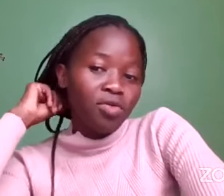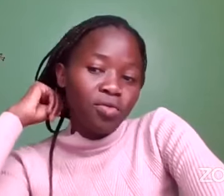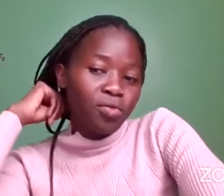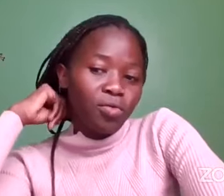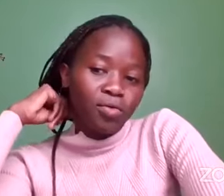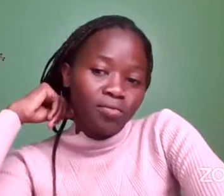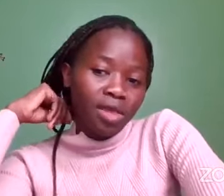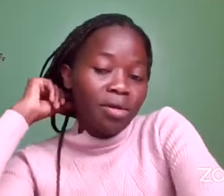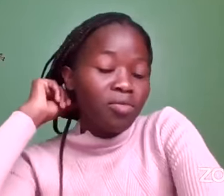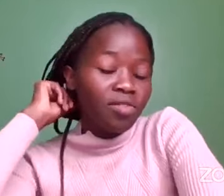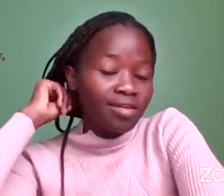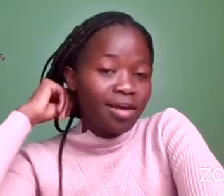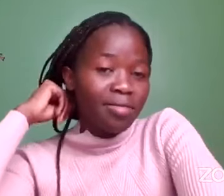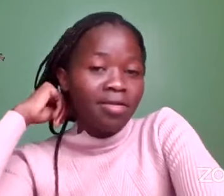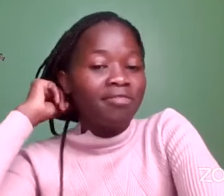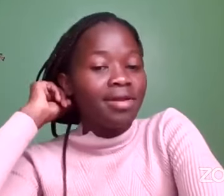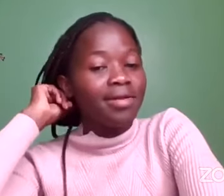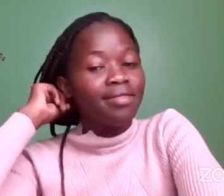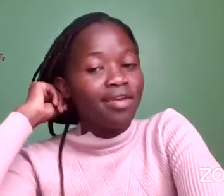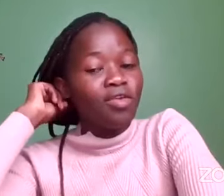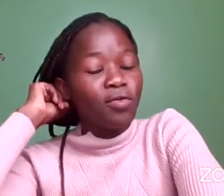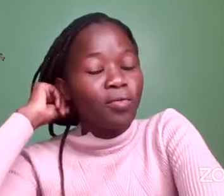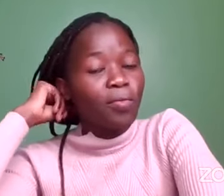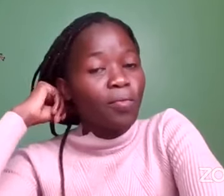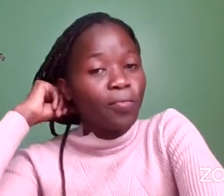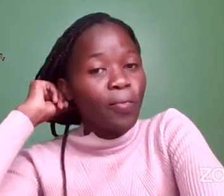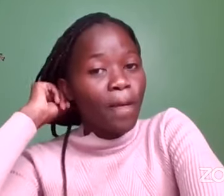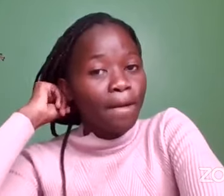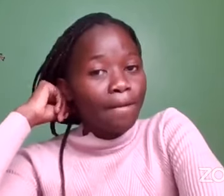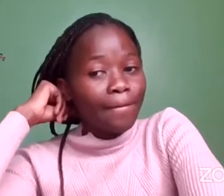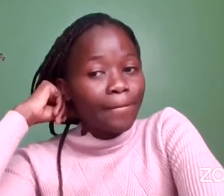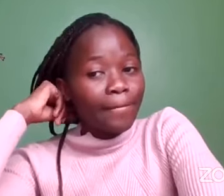you keep up with the time given. Thank you.